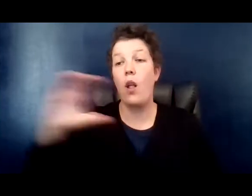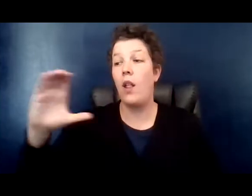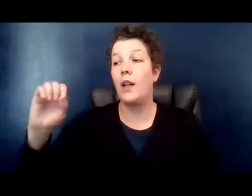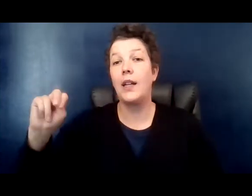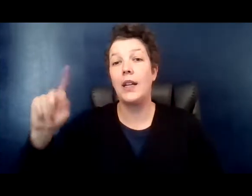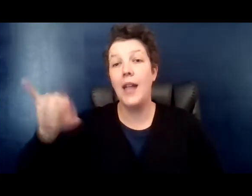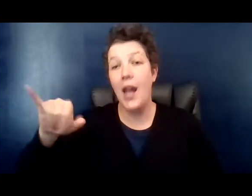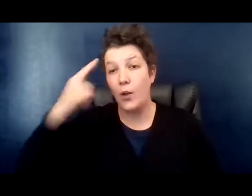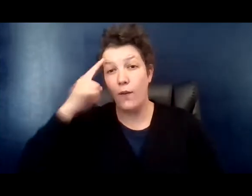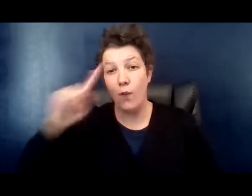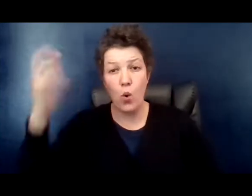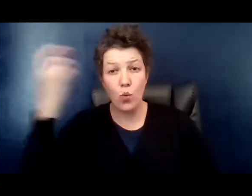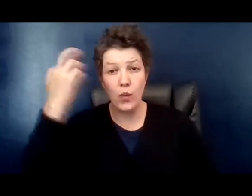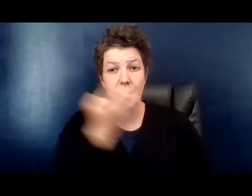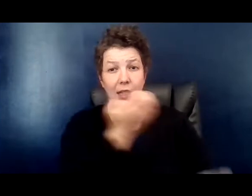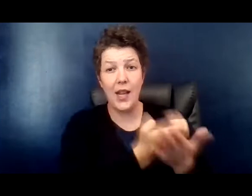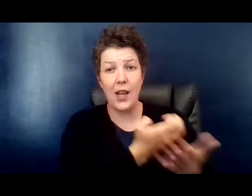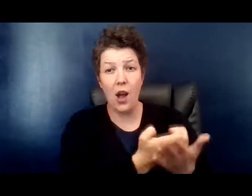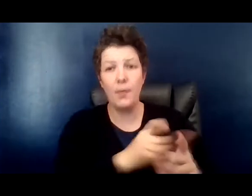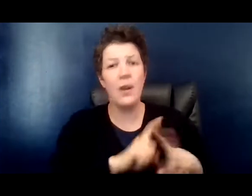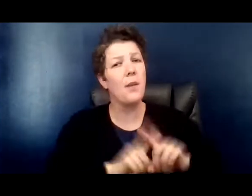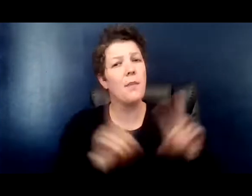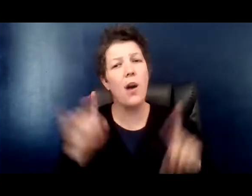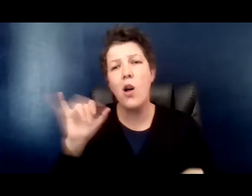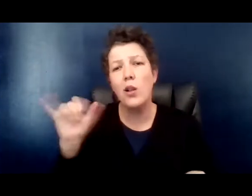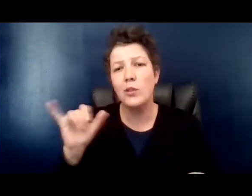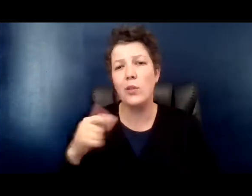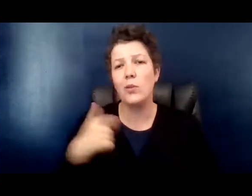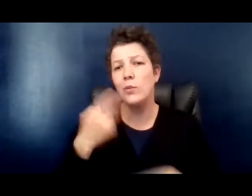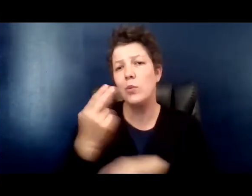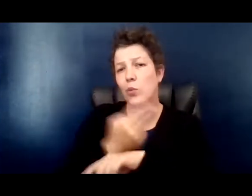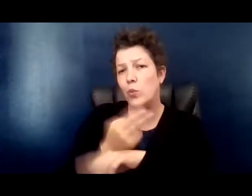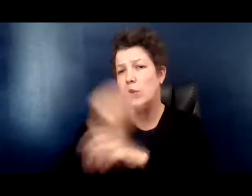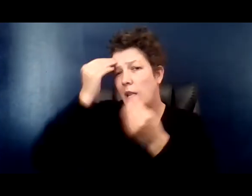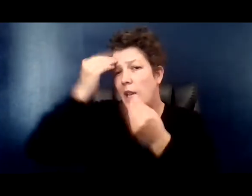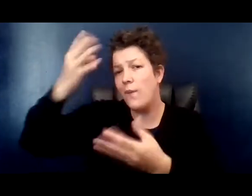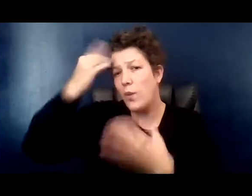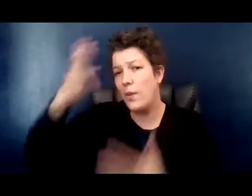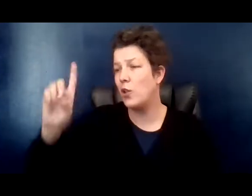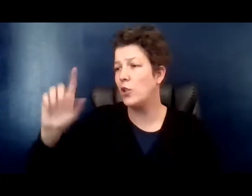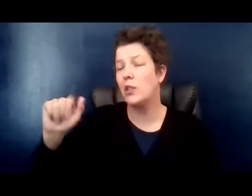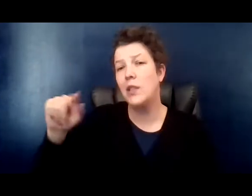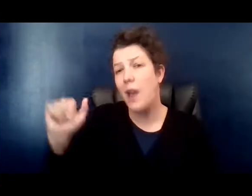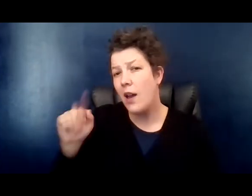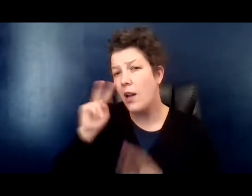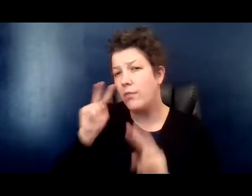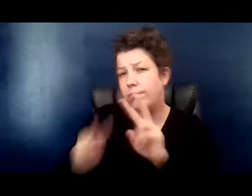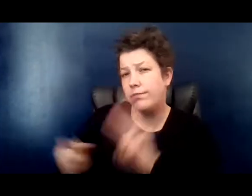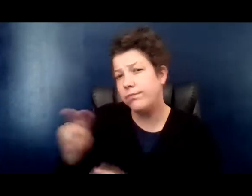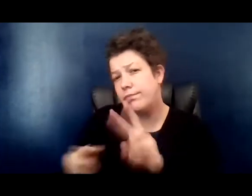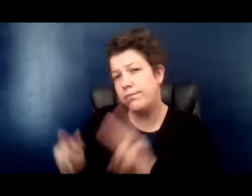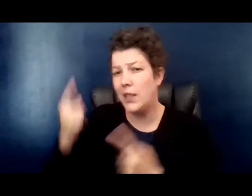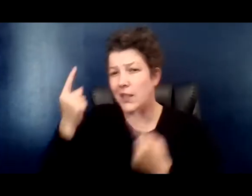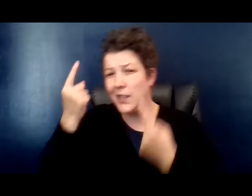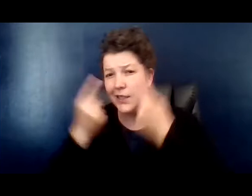also doing it on some good, strong, hard facts that we know where we stand. And if you look at some of the other 89 counties that are